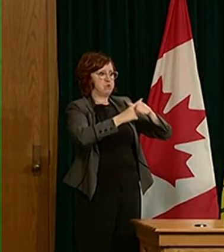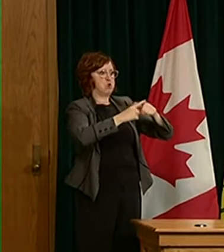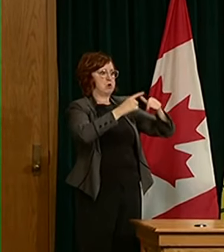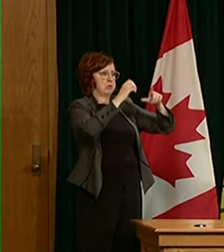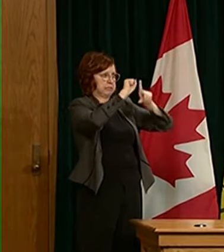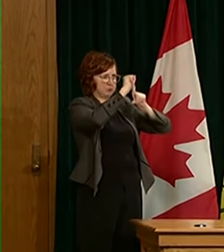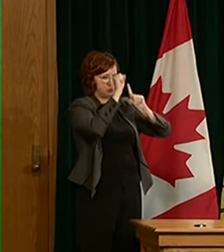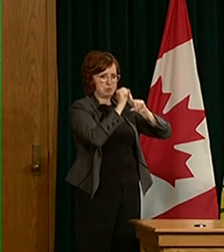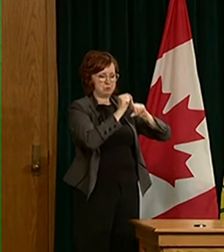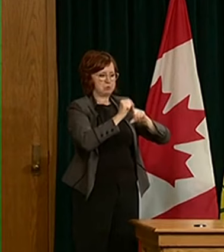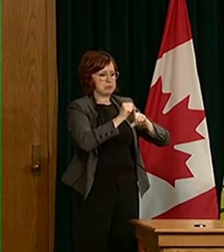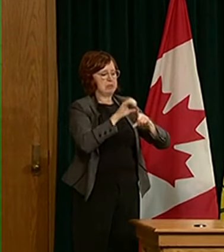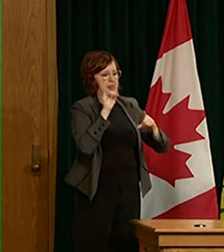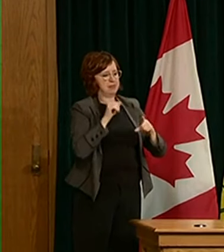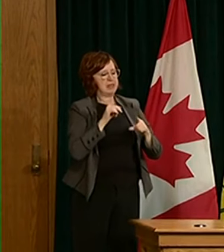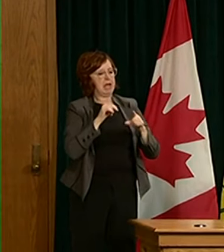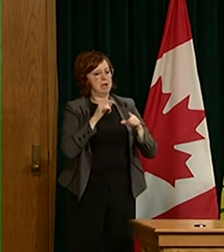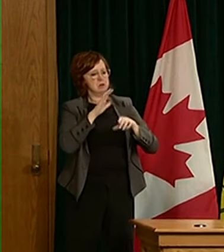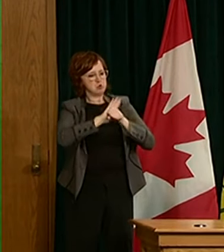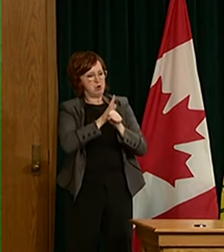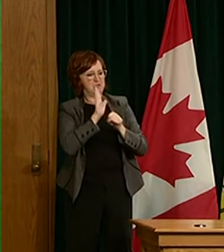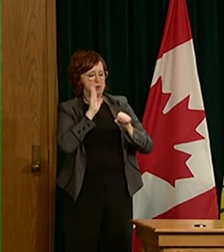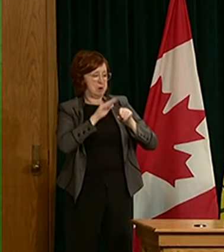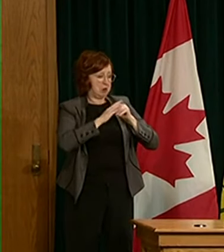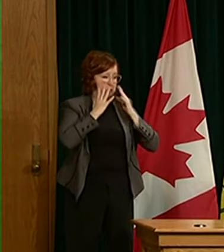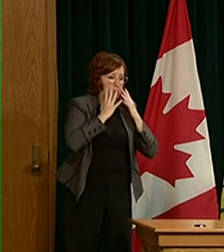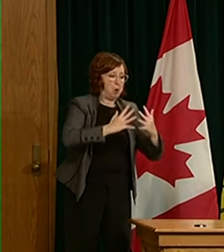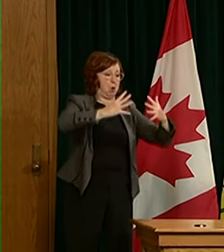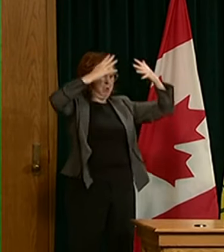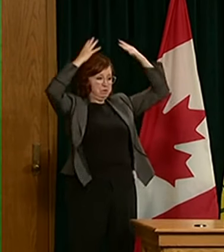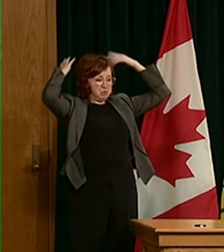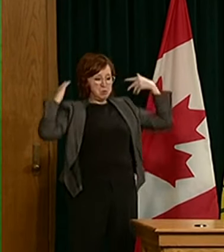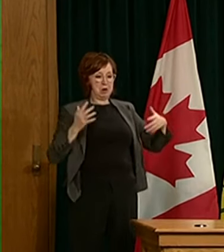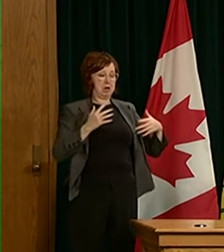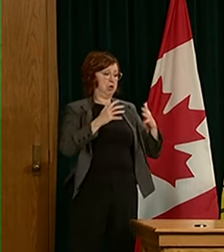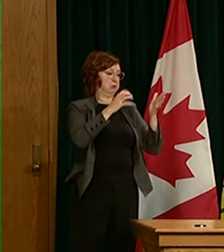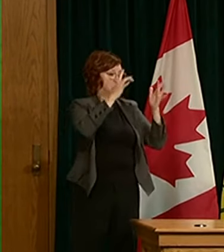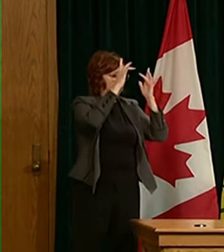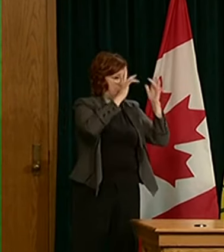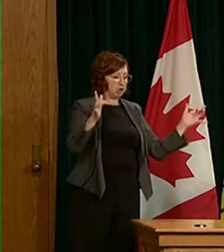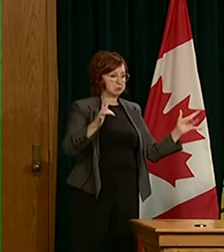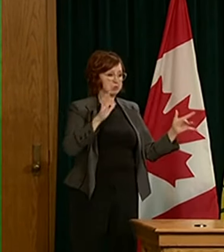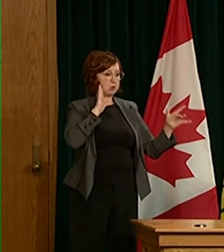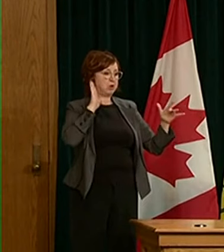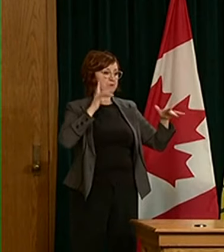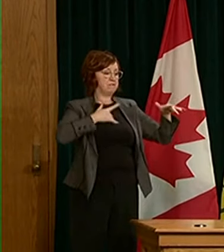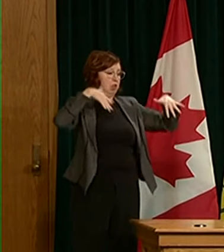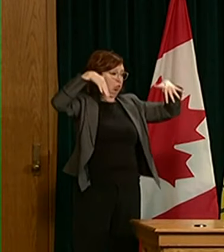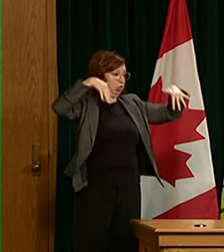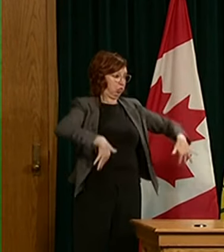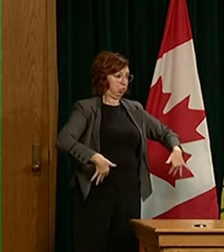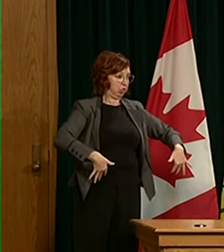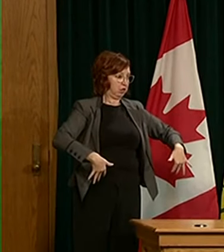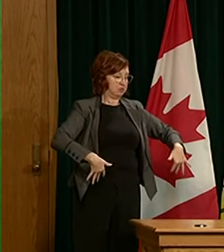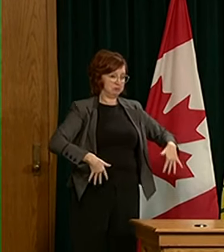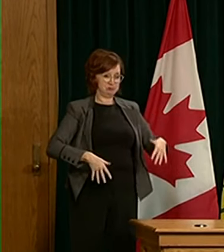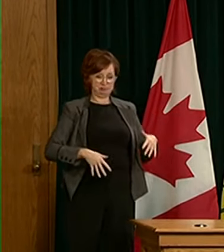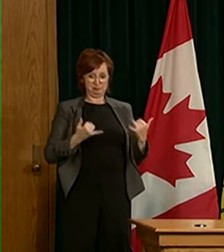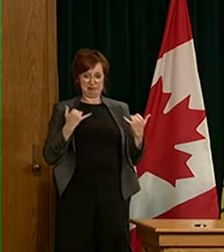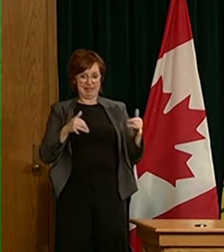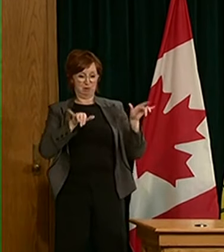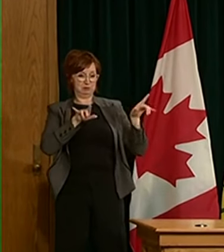we saw there is that a situation that we're still looking at? What does this modeling say about how well we're going to be